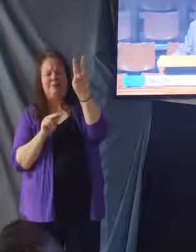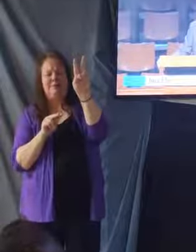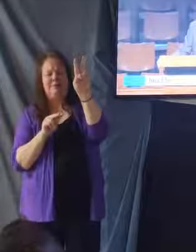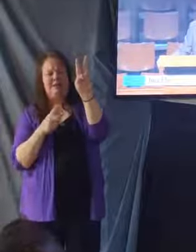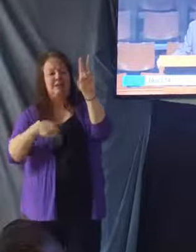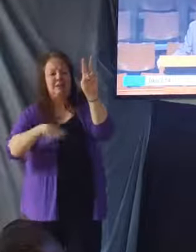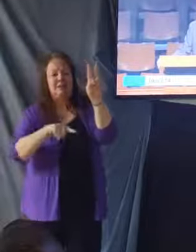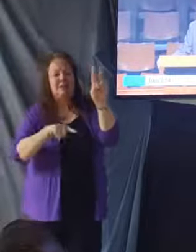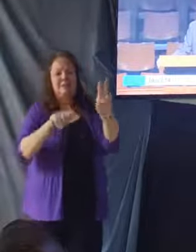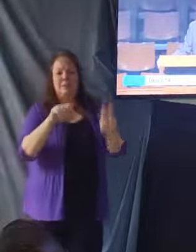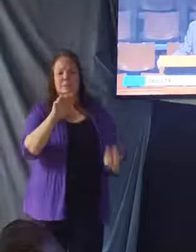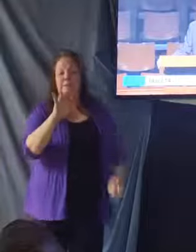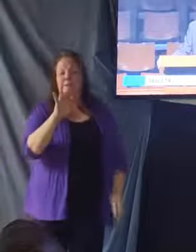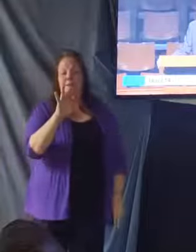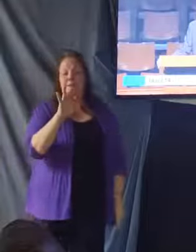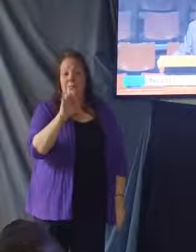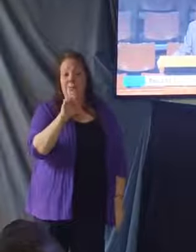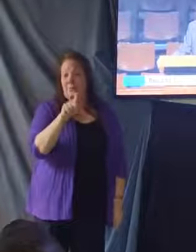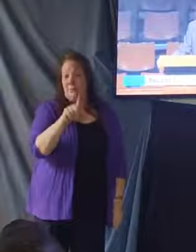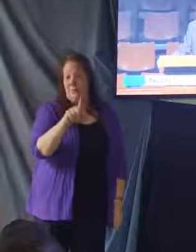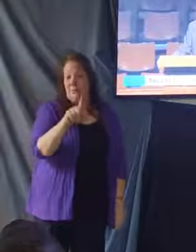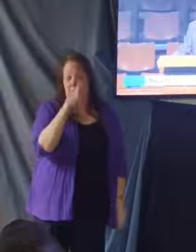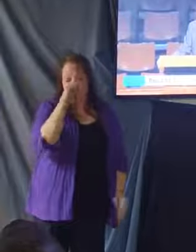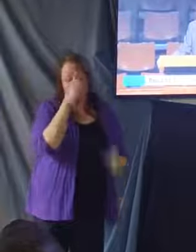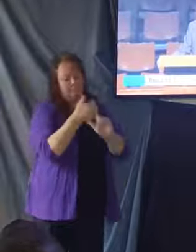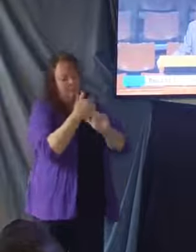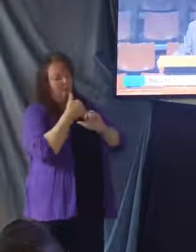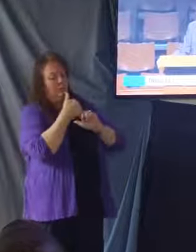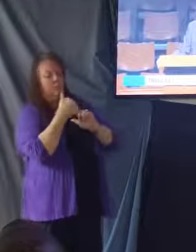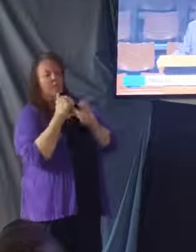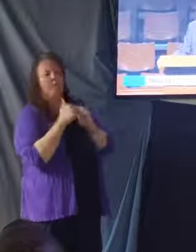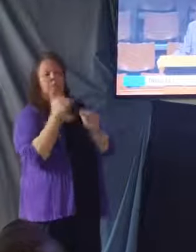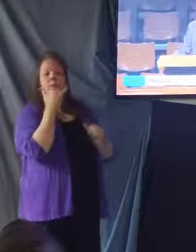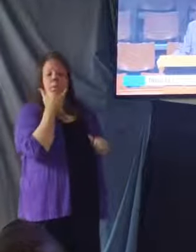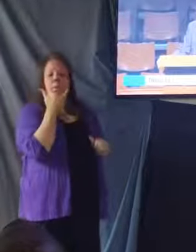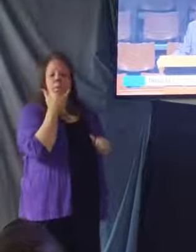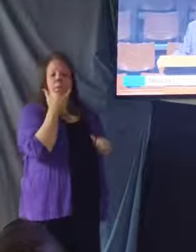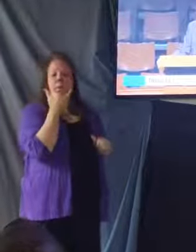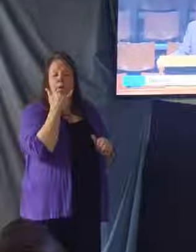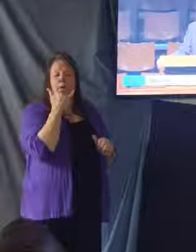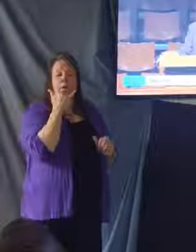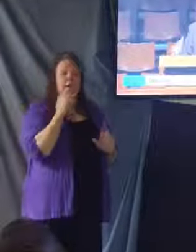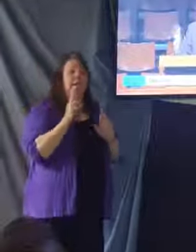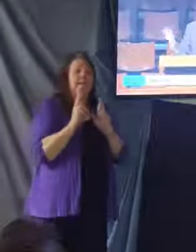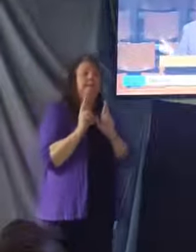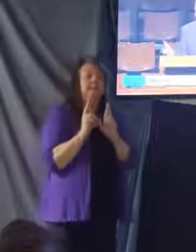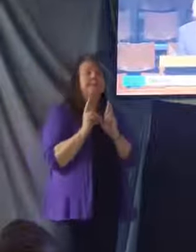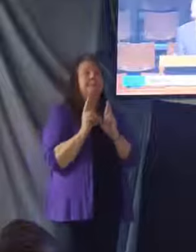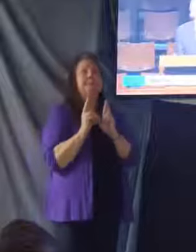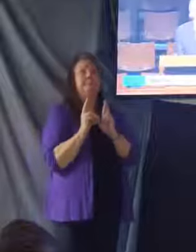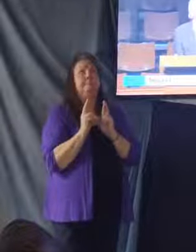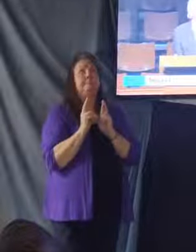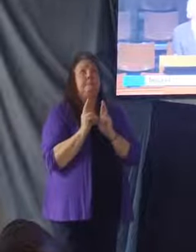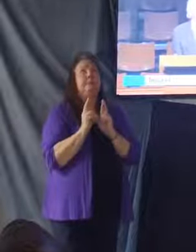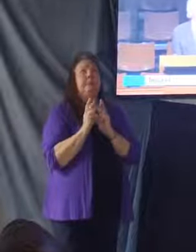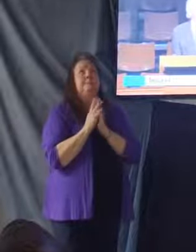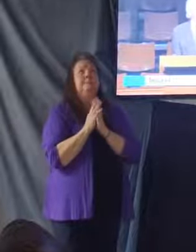You can be a fool and fool yourself with false hope, with transitory